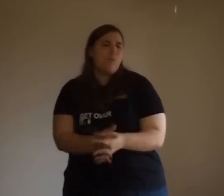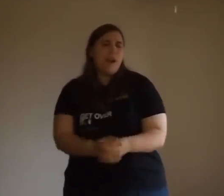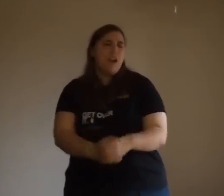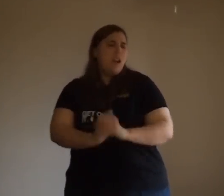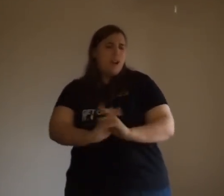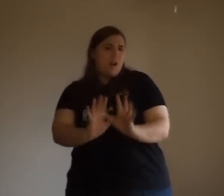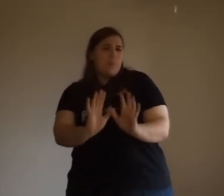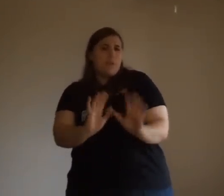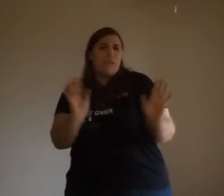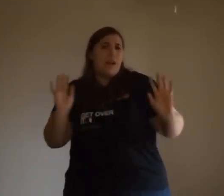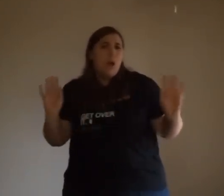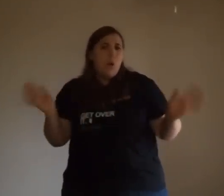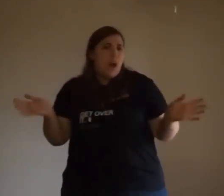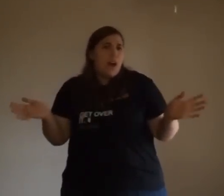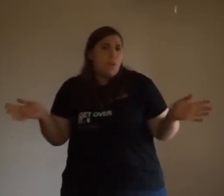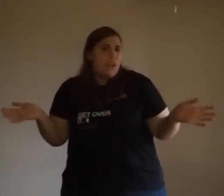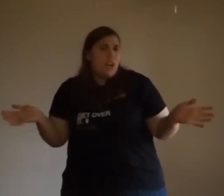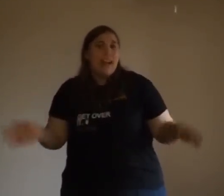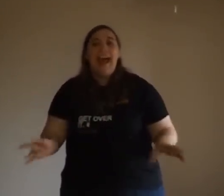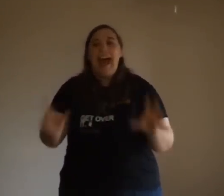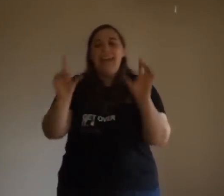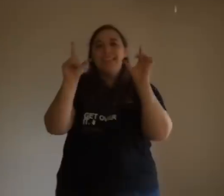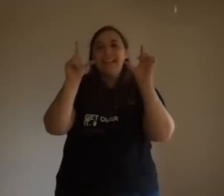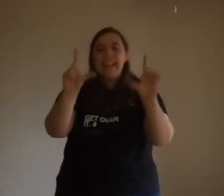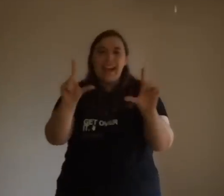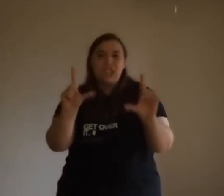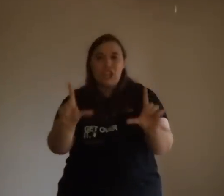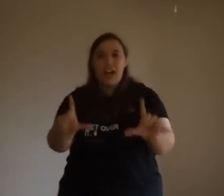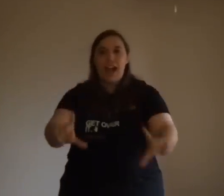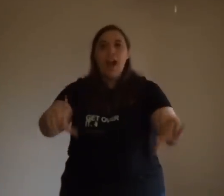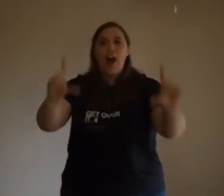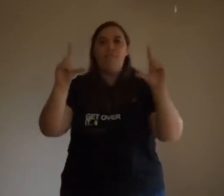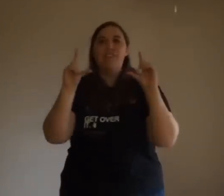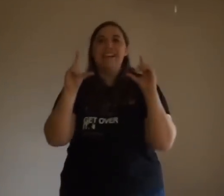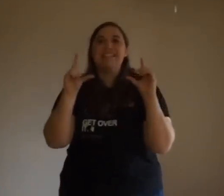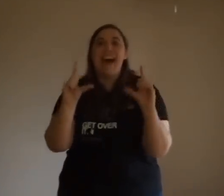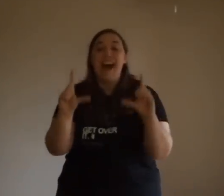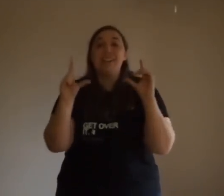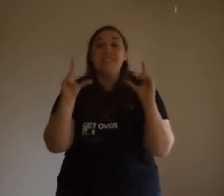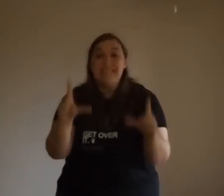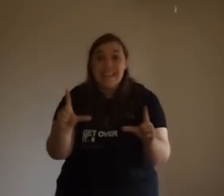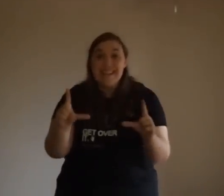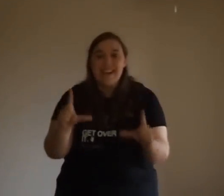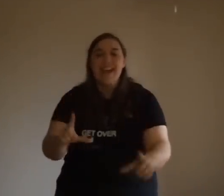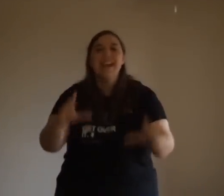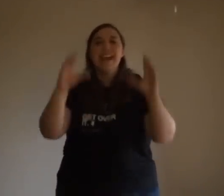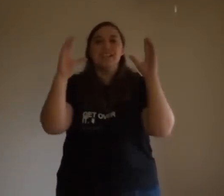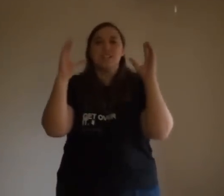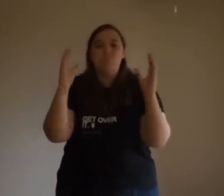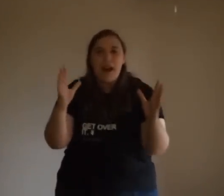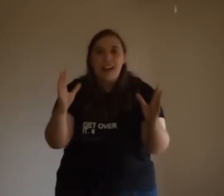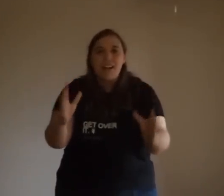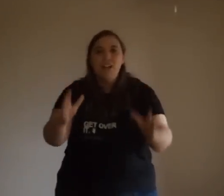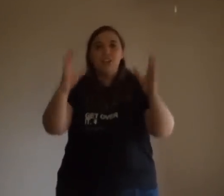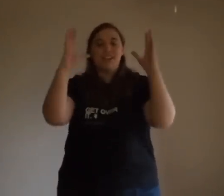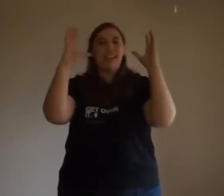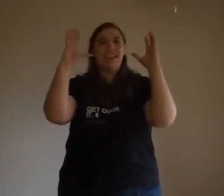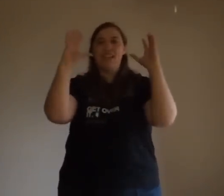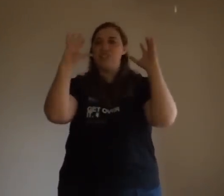mind. No harm, no foul. We good." And then the last shot of the entire scene is Spock looking like he had